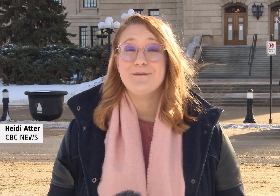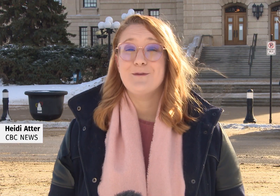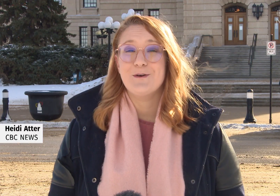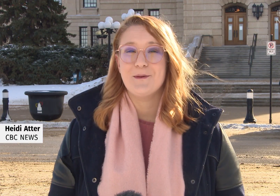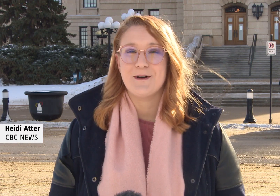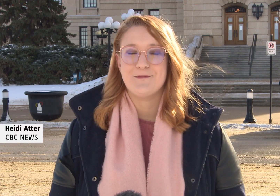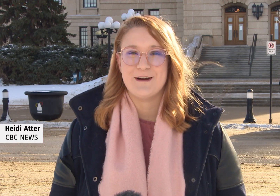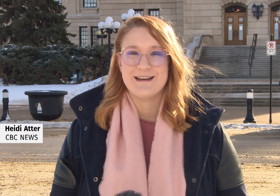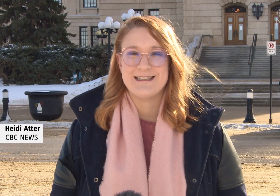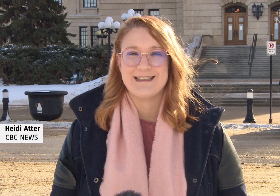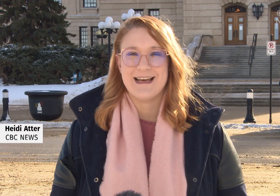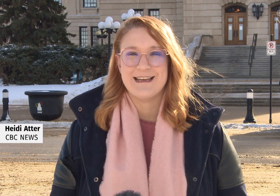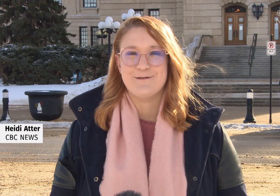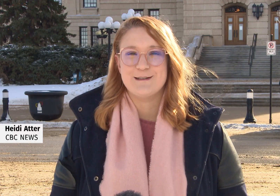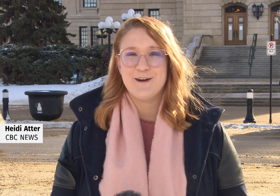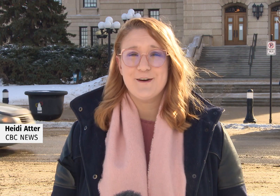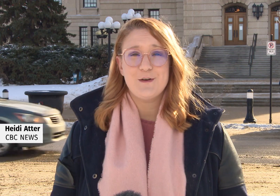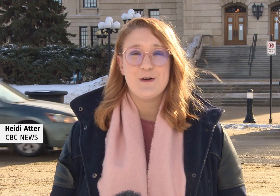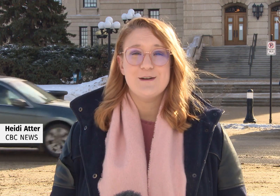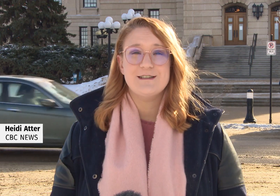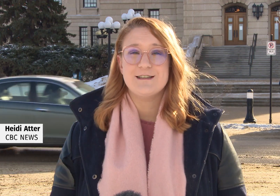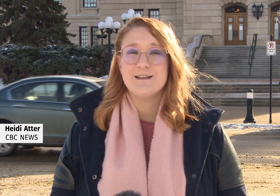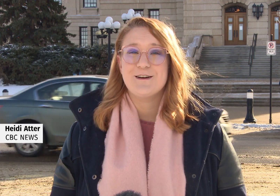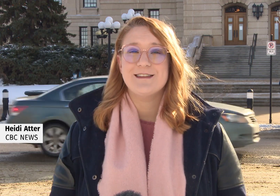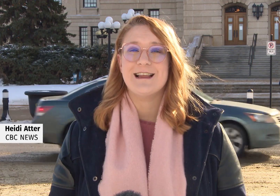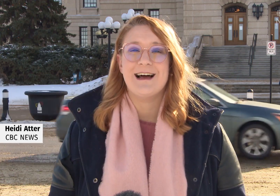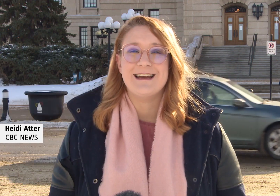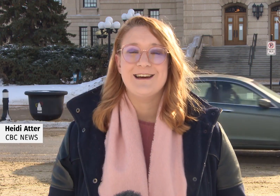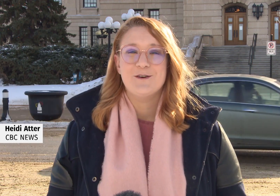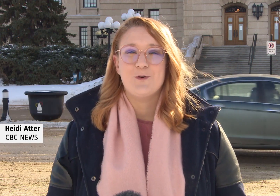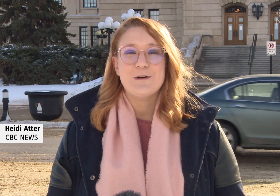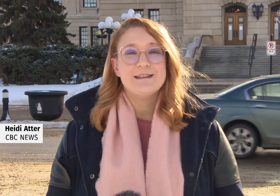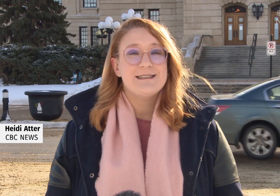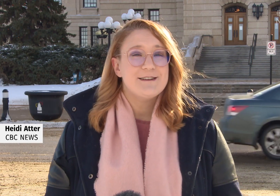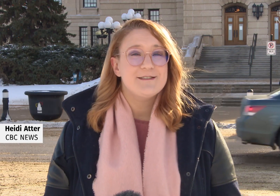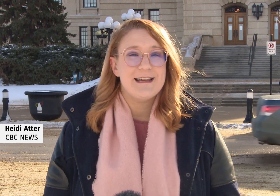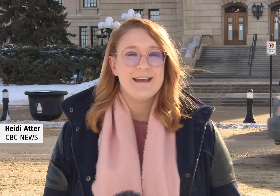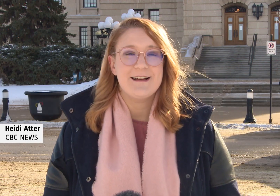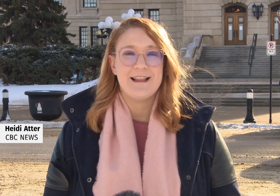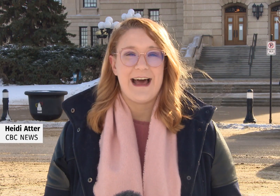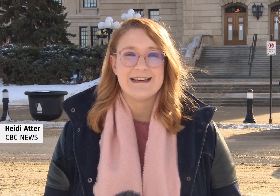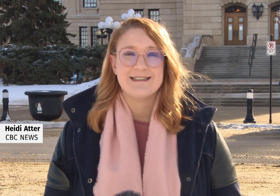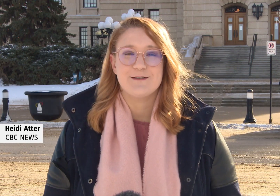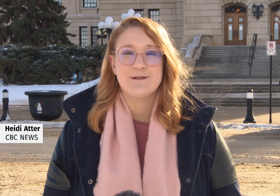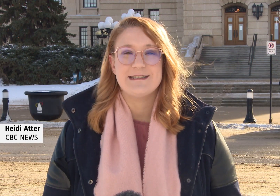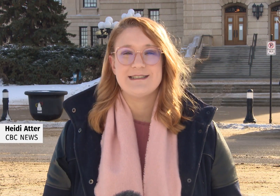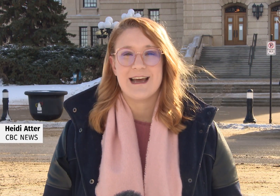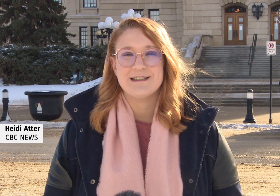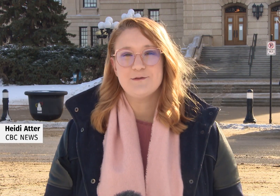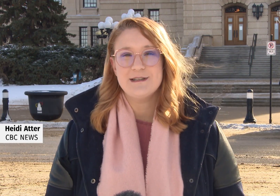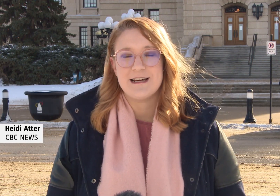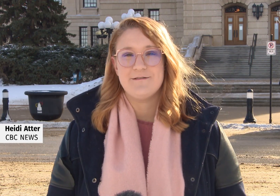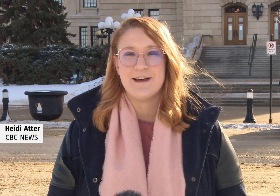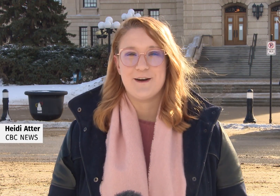in learning more about American Sign Language are encouraged to look online or consider taking a class through the